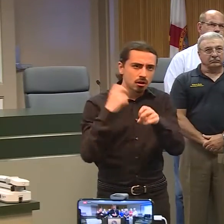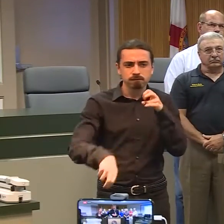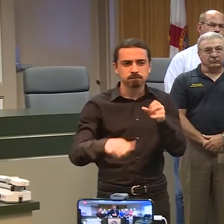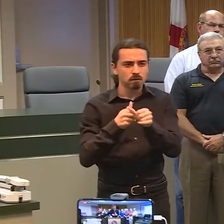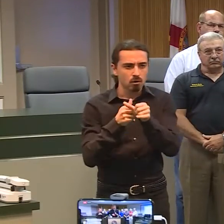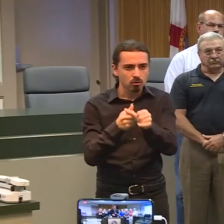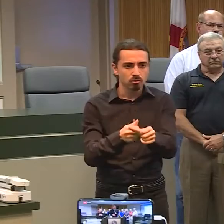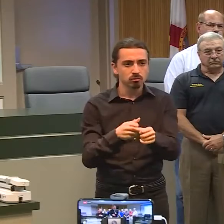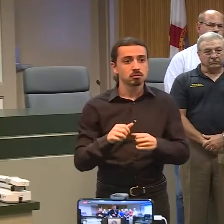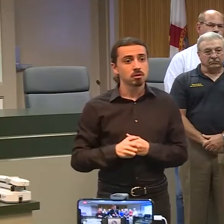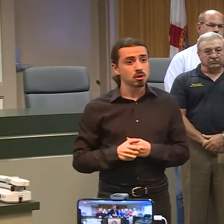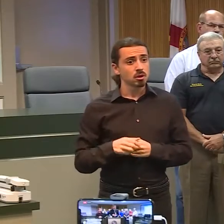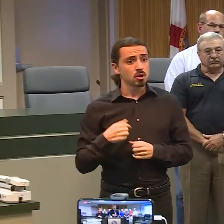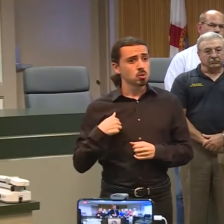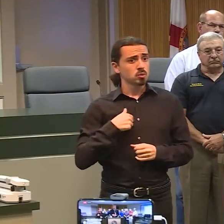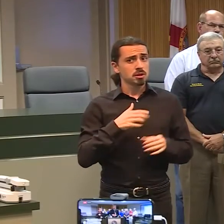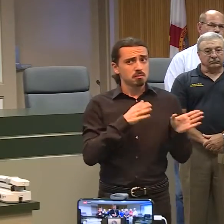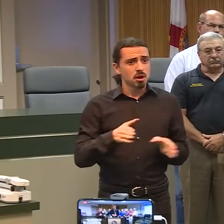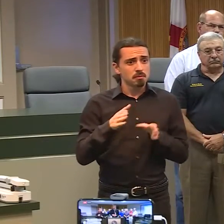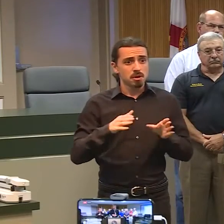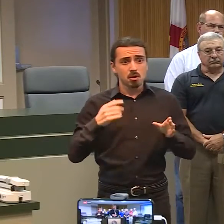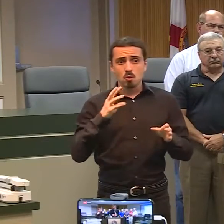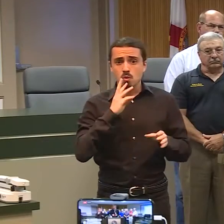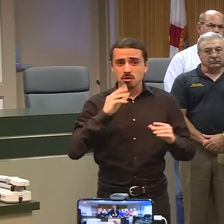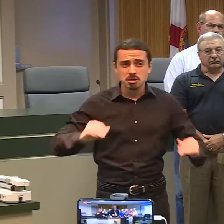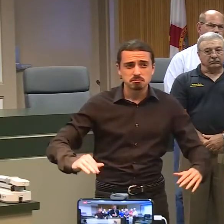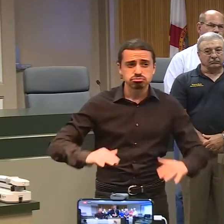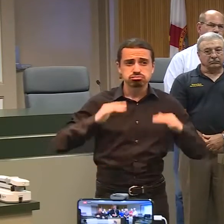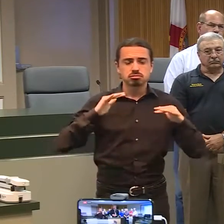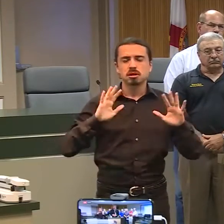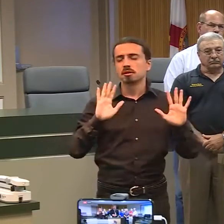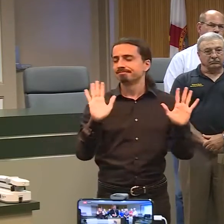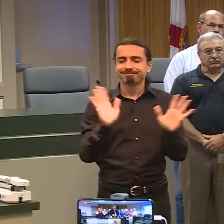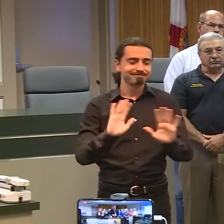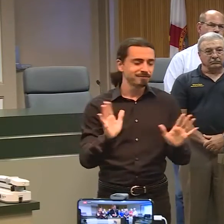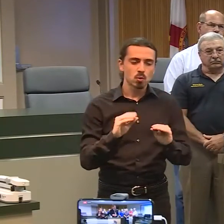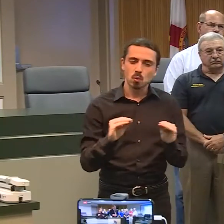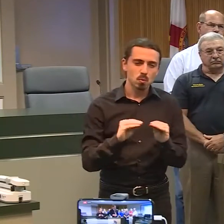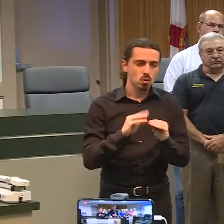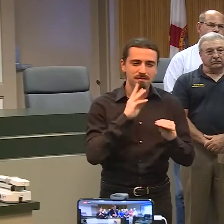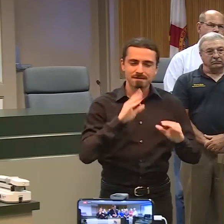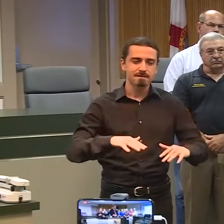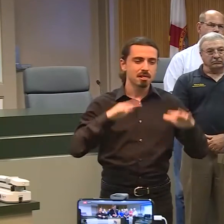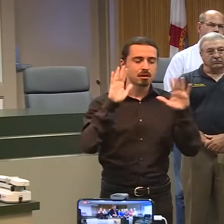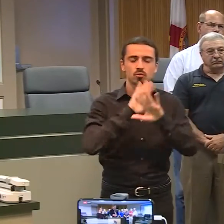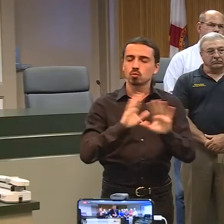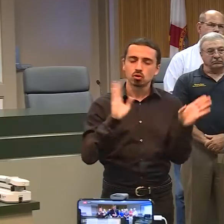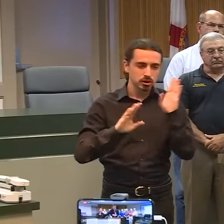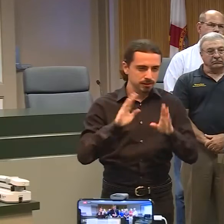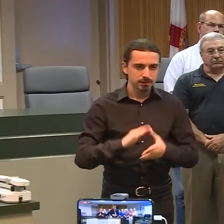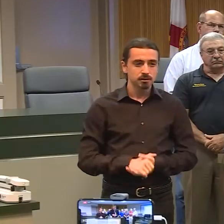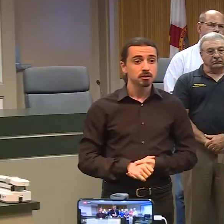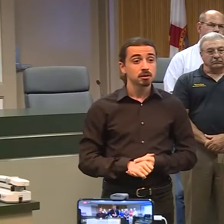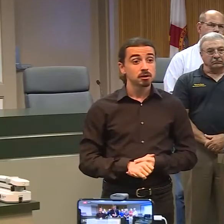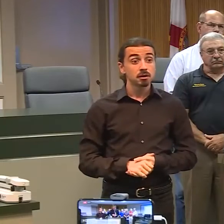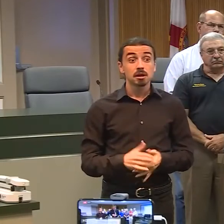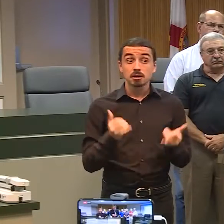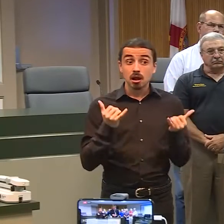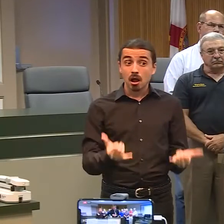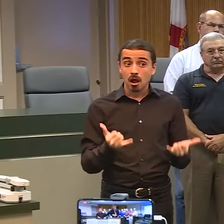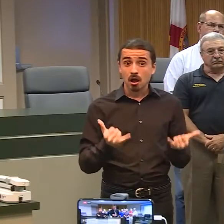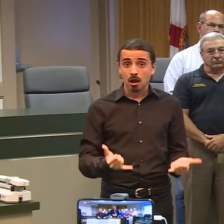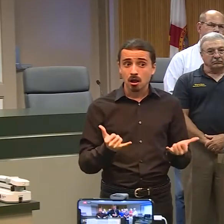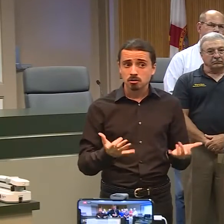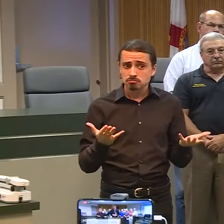major flood, and that is now off the table for that. What we do have is we have a major hurricane that is just off our east